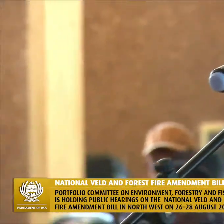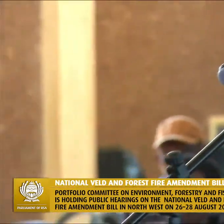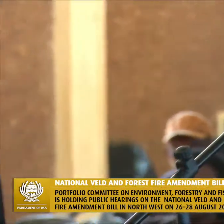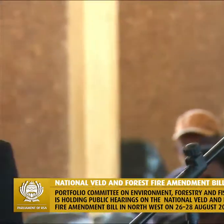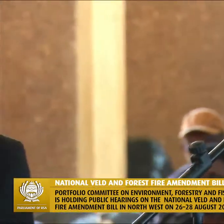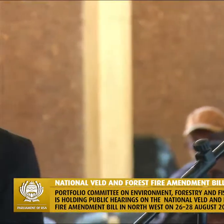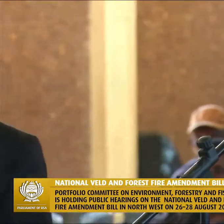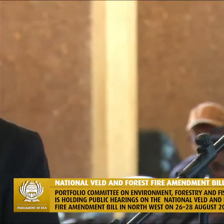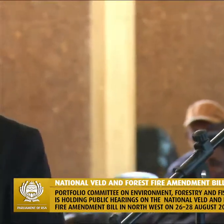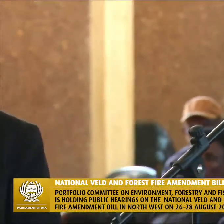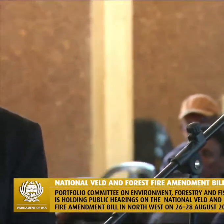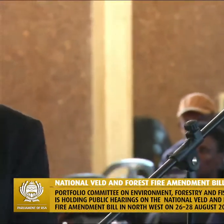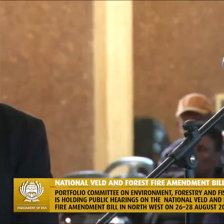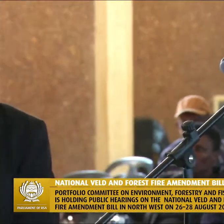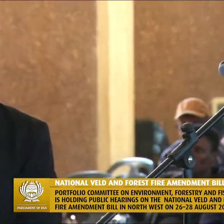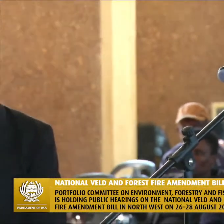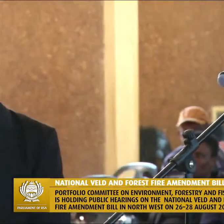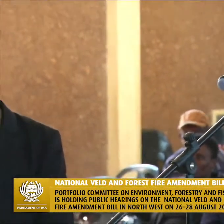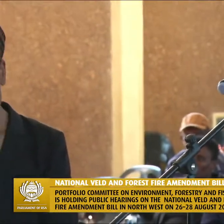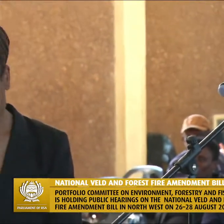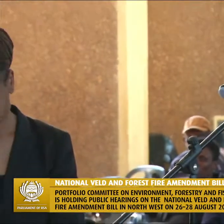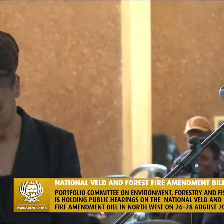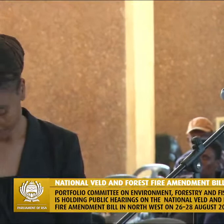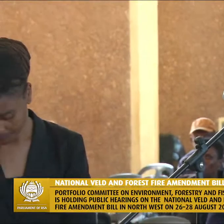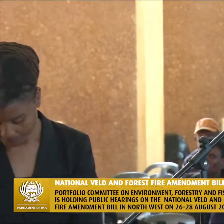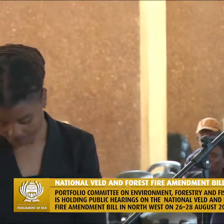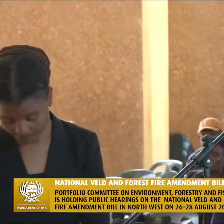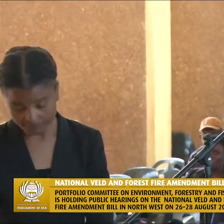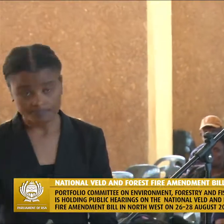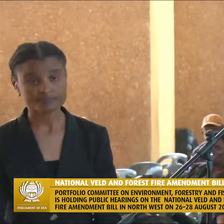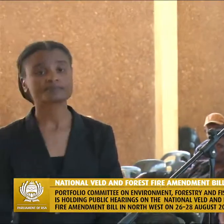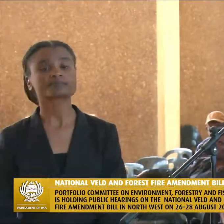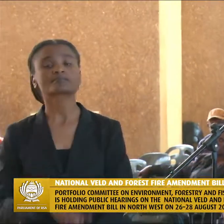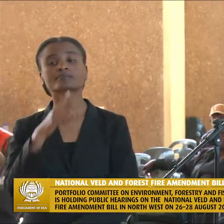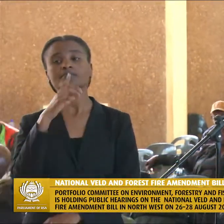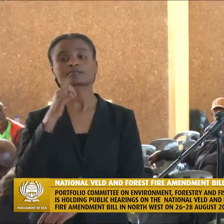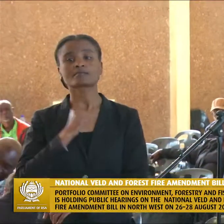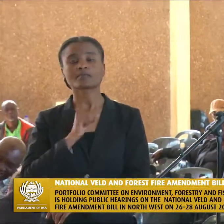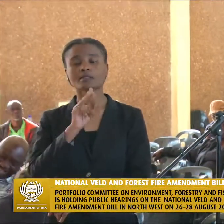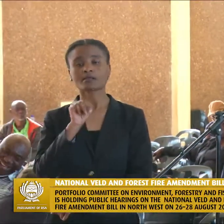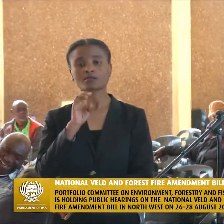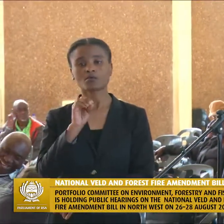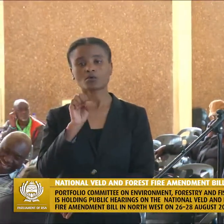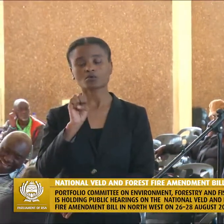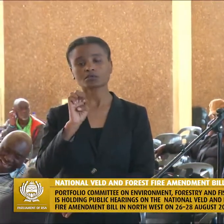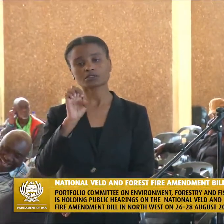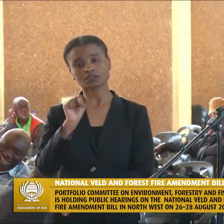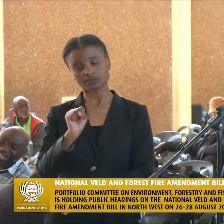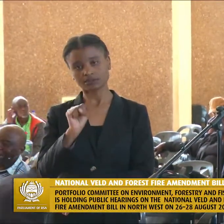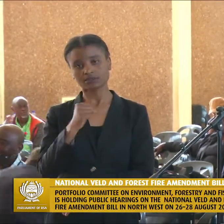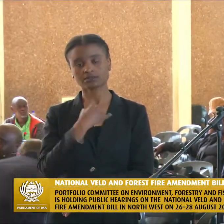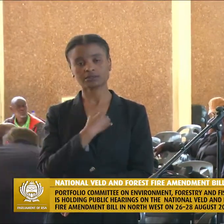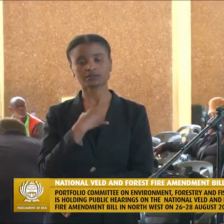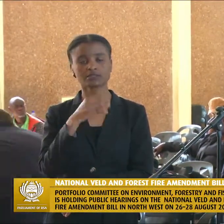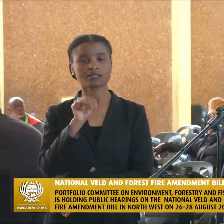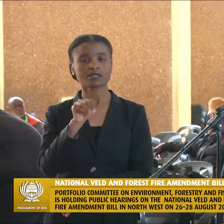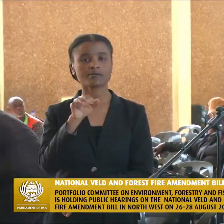community at large and like moses moses is my name